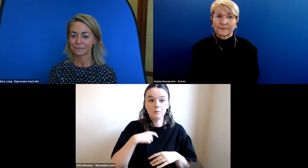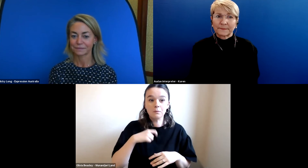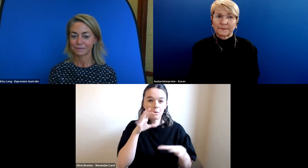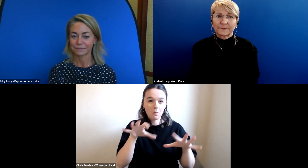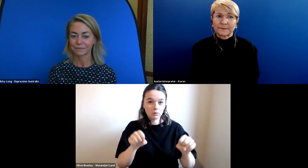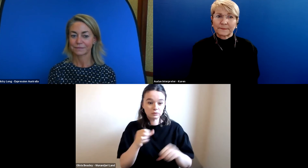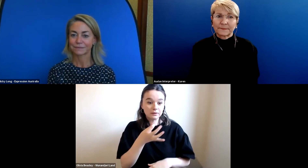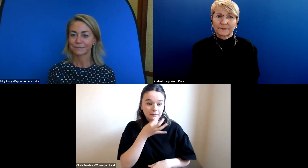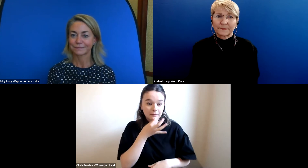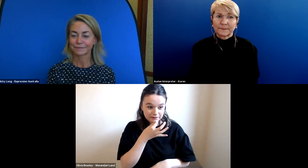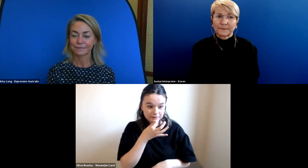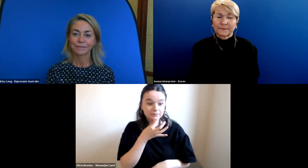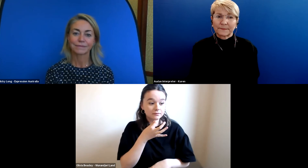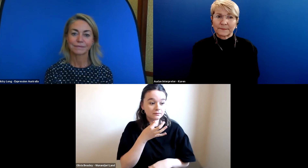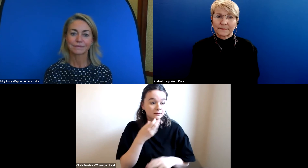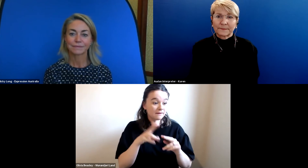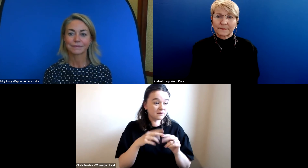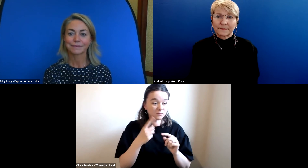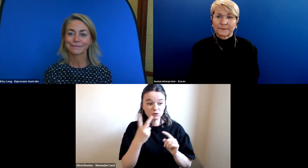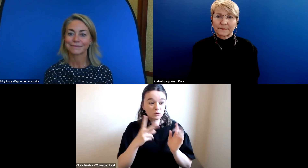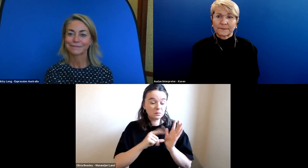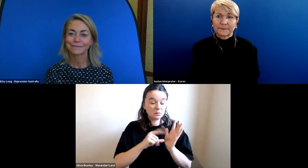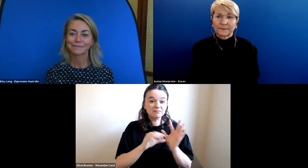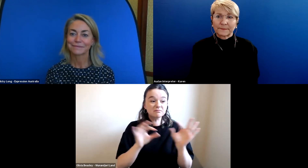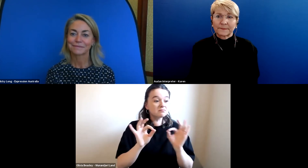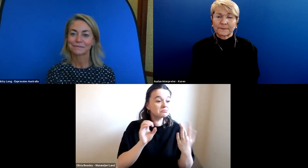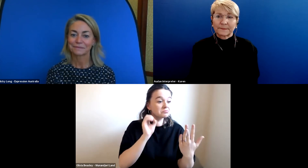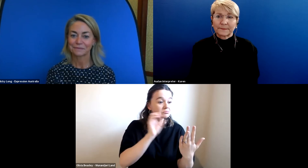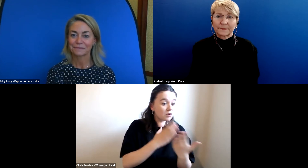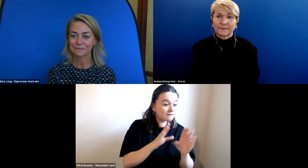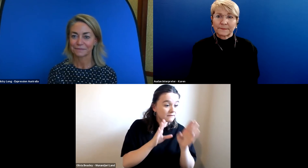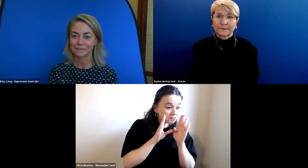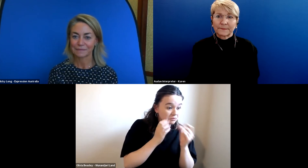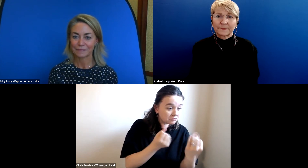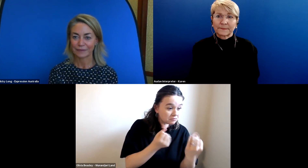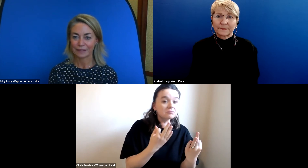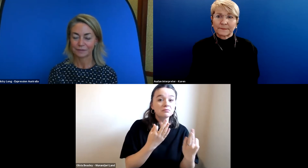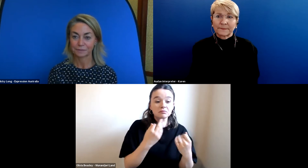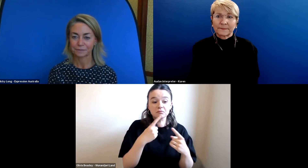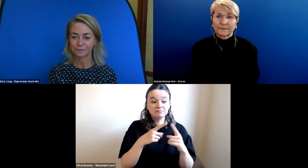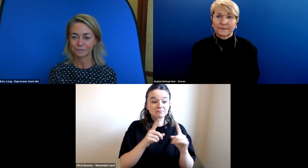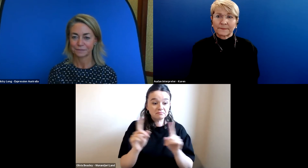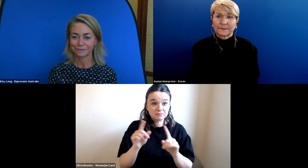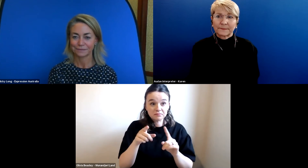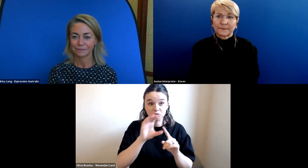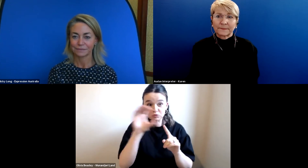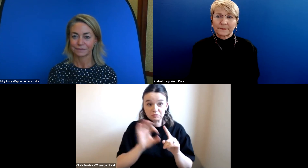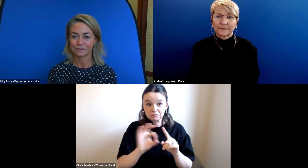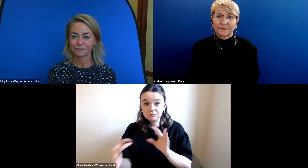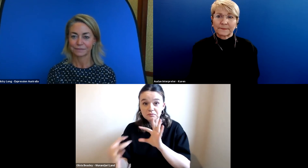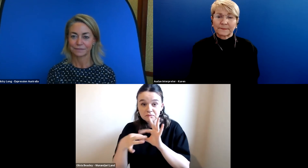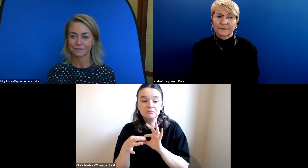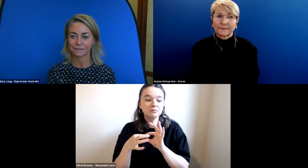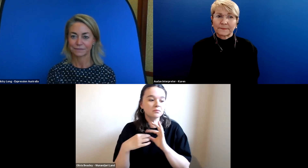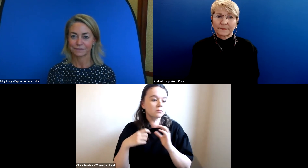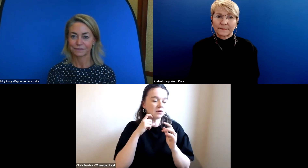our website. So now I might just wait for a short moment, maybe 1 or 2 minutes, just to see if anything comes through